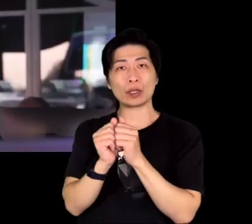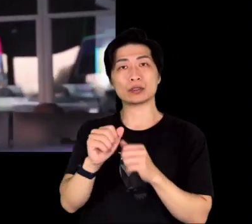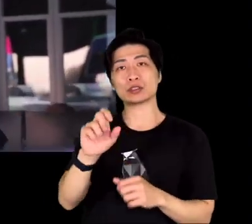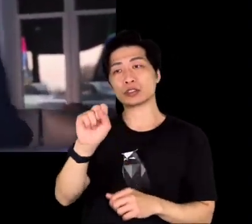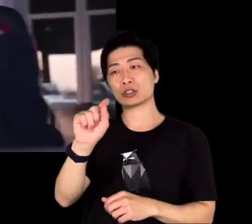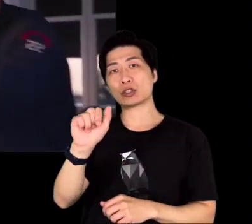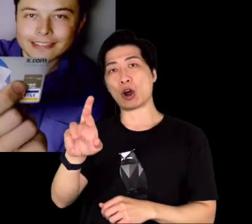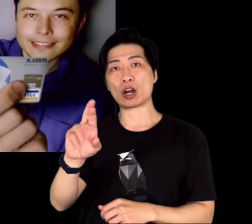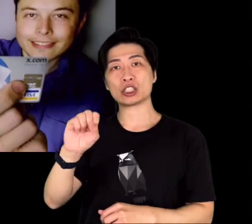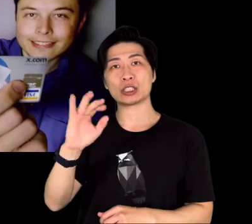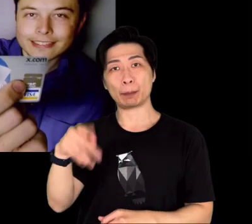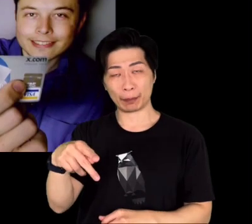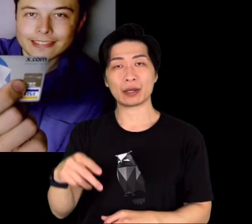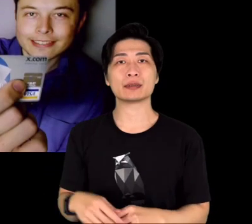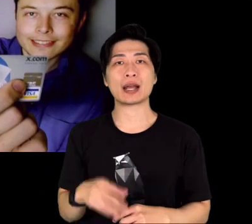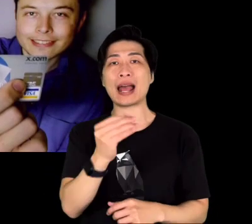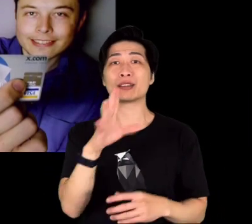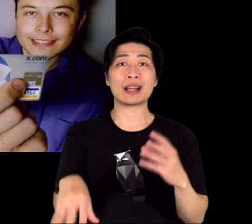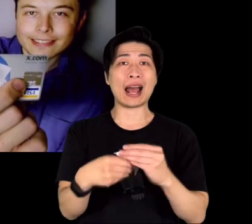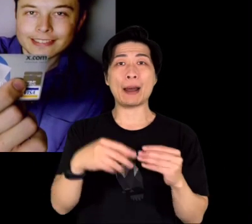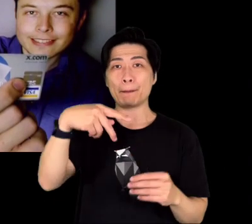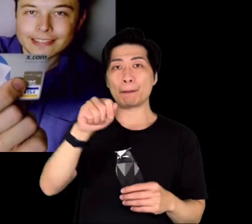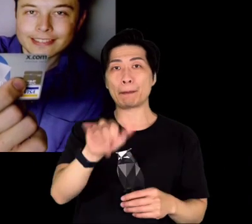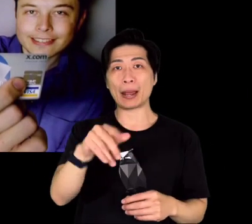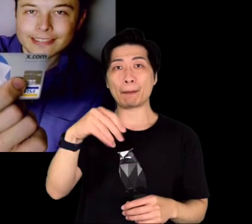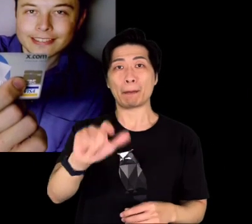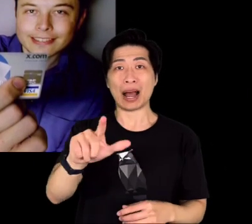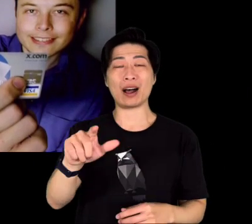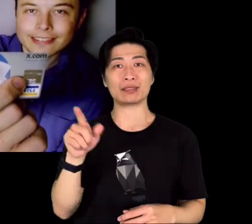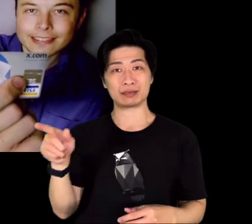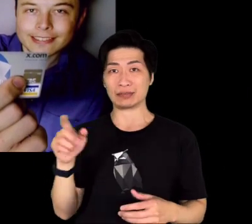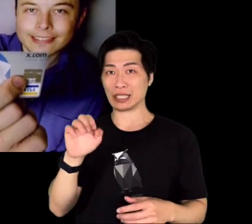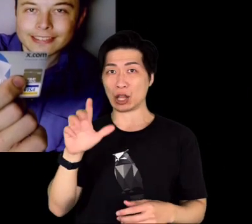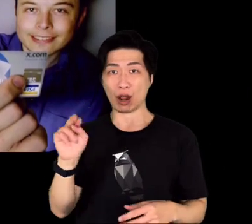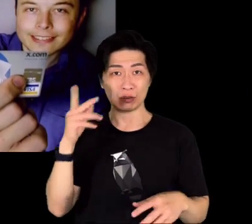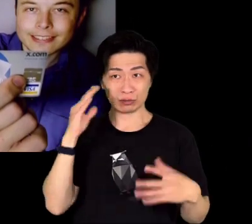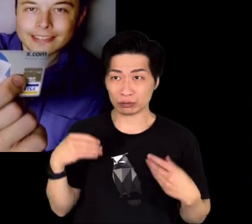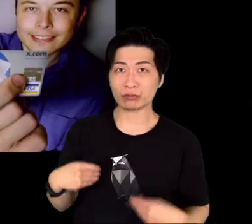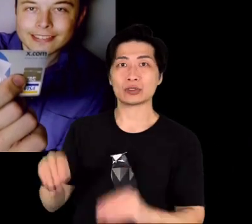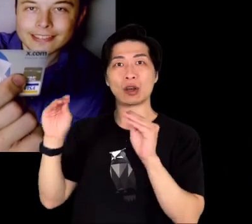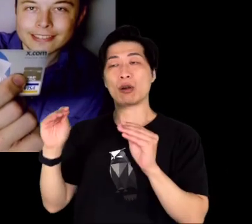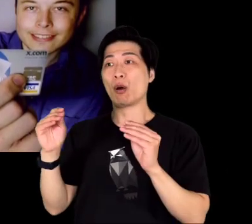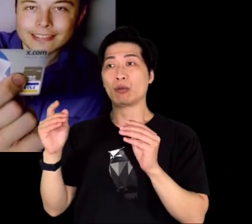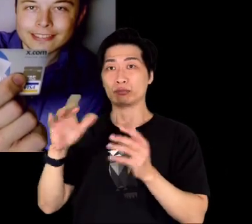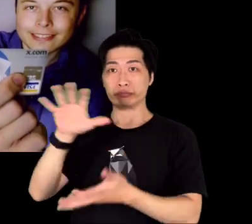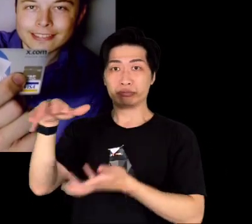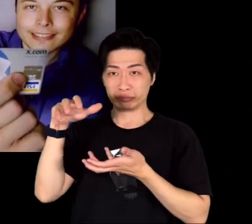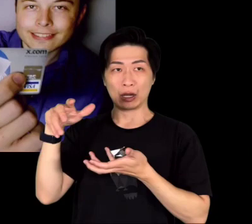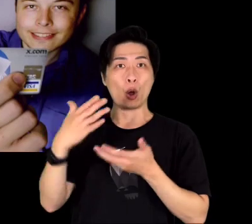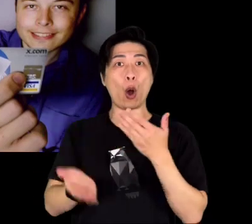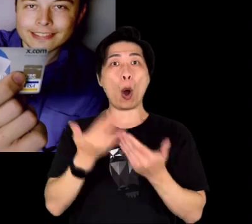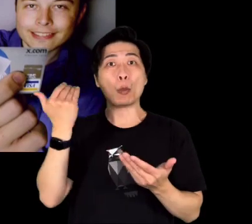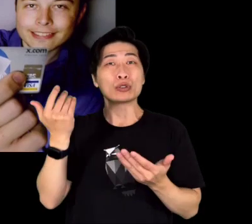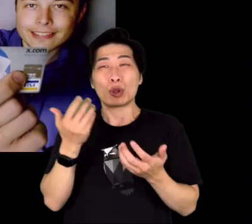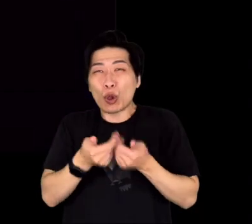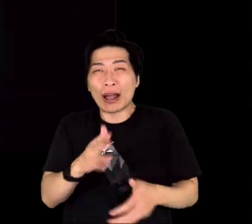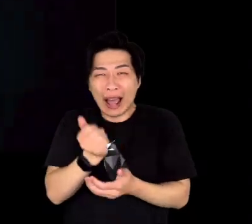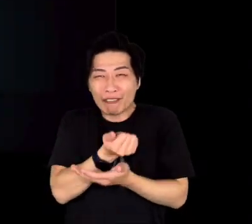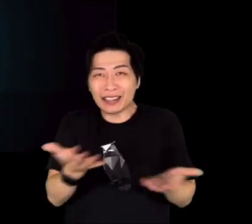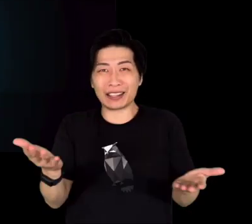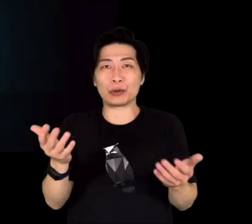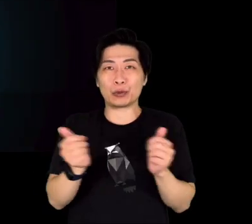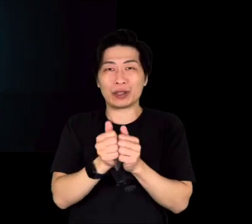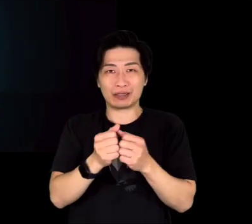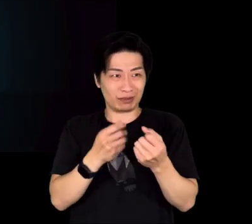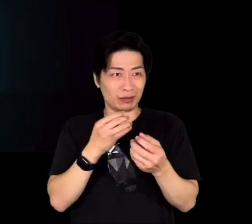PayPal in there as well, the venture that allowed Elon to gather all his resources and nearly lose it all with the founding of Tesla and SpaceX. As